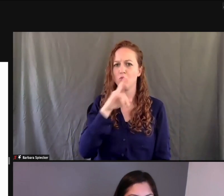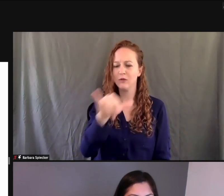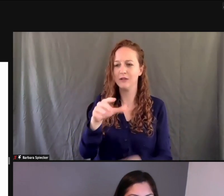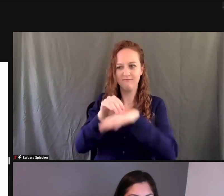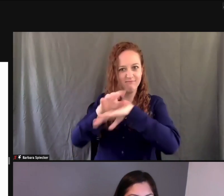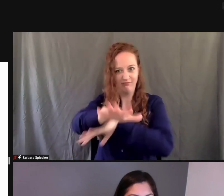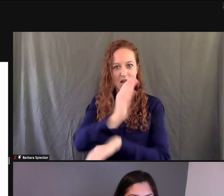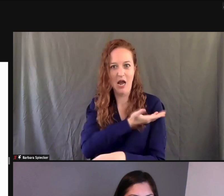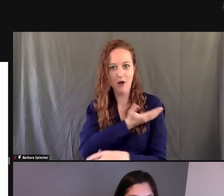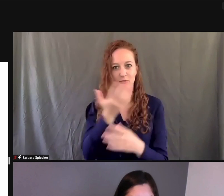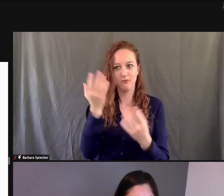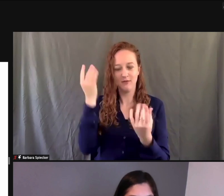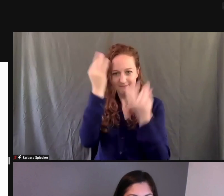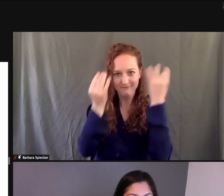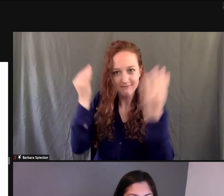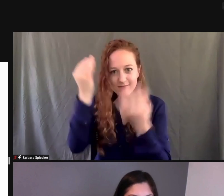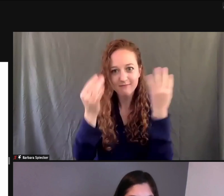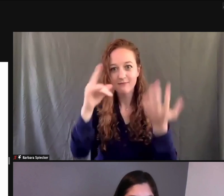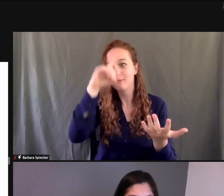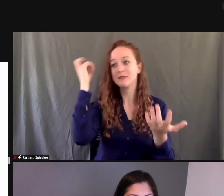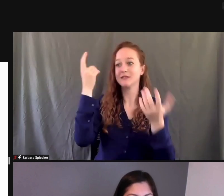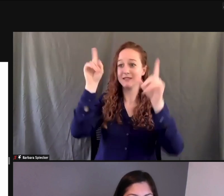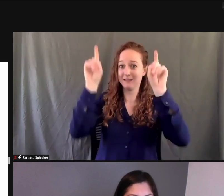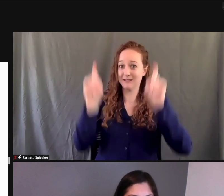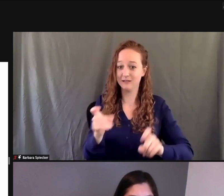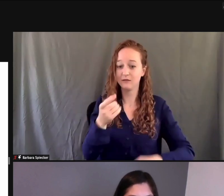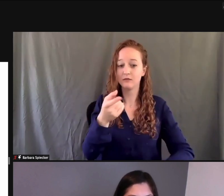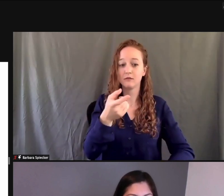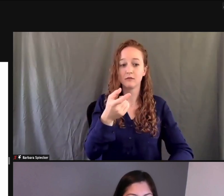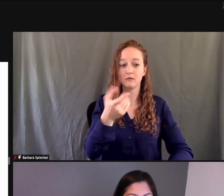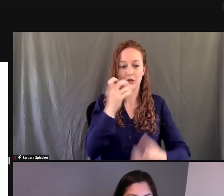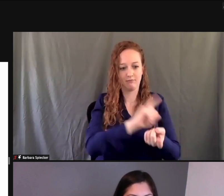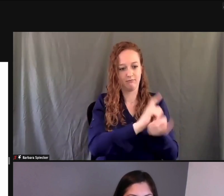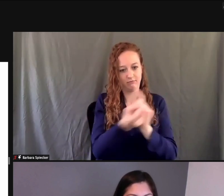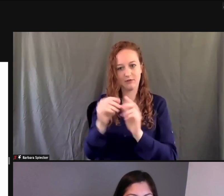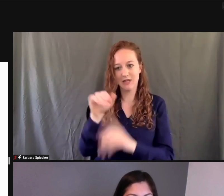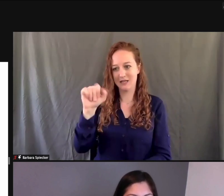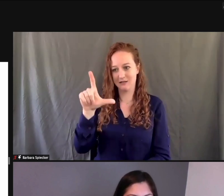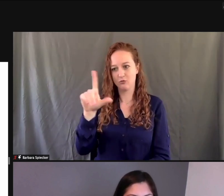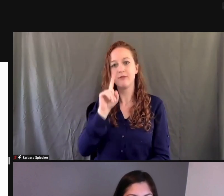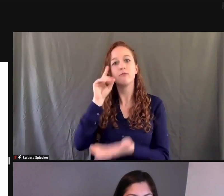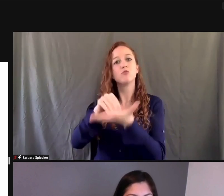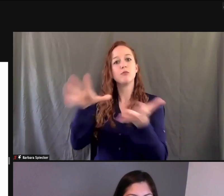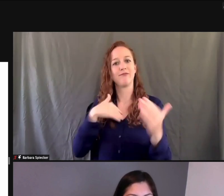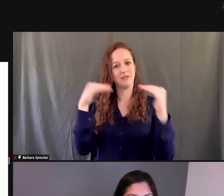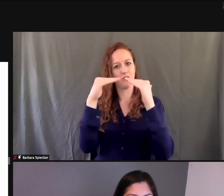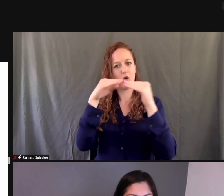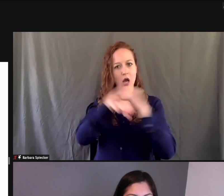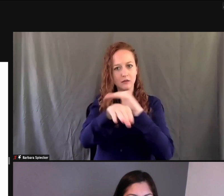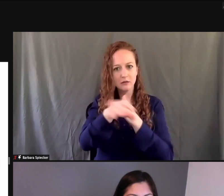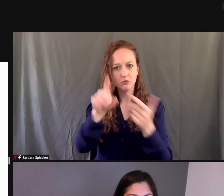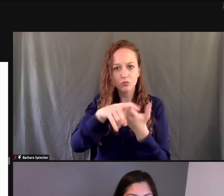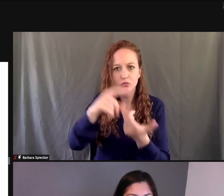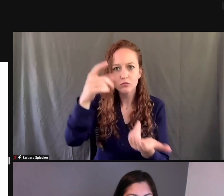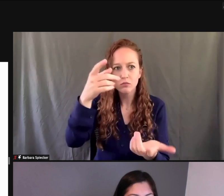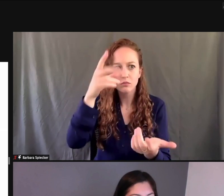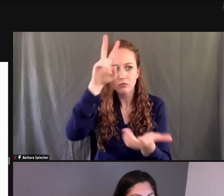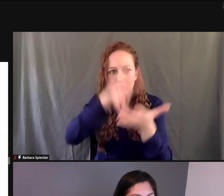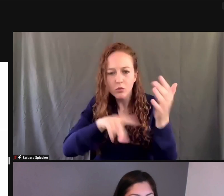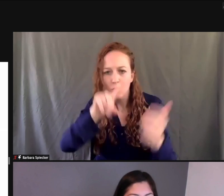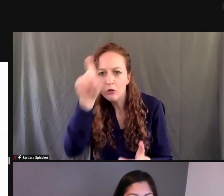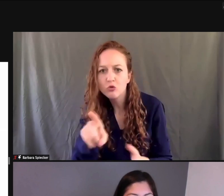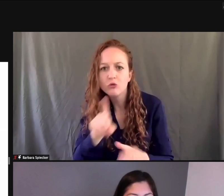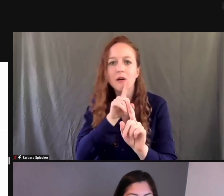be incorporated with all of this, but they are, this isn't something that just happens overnight. This information takes years,